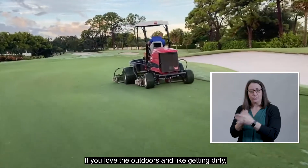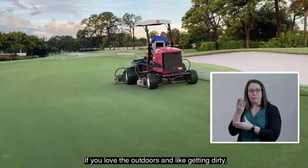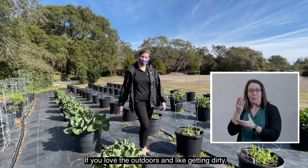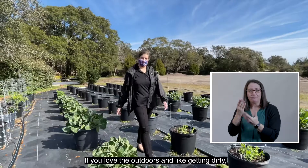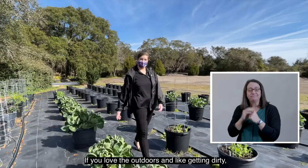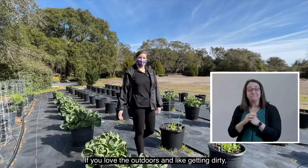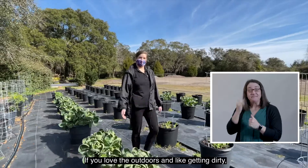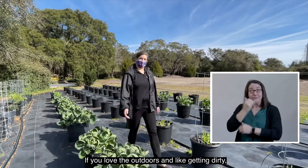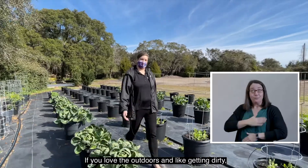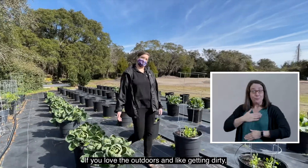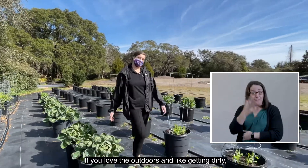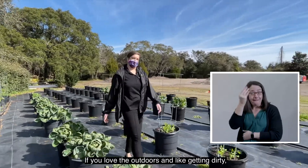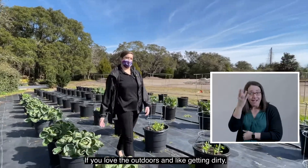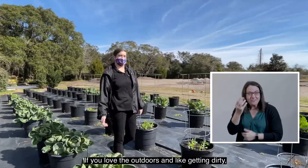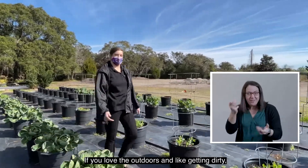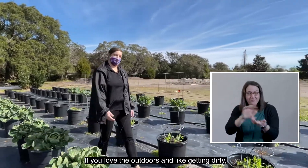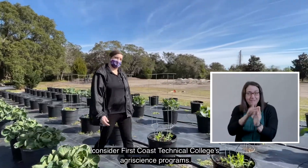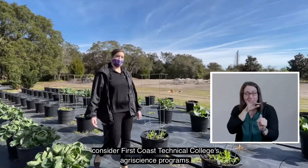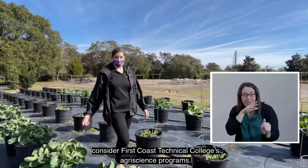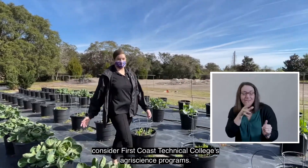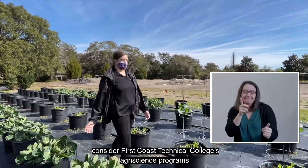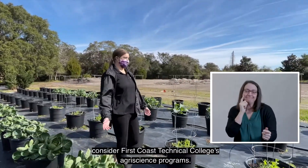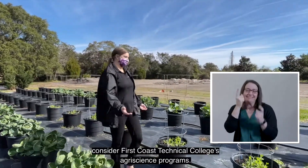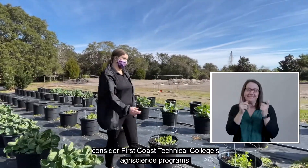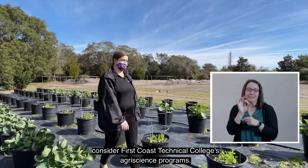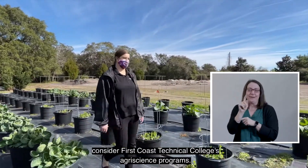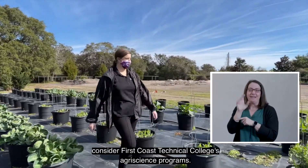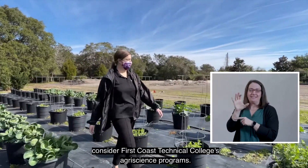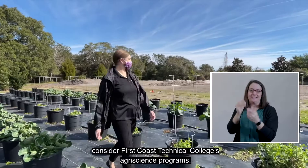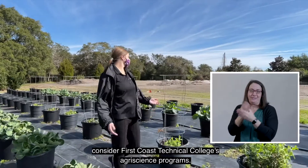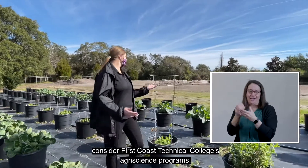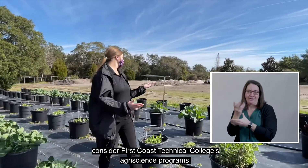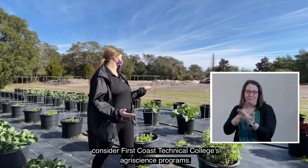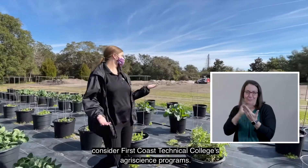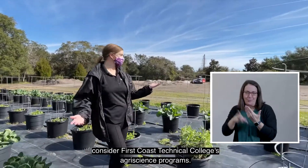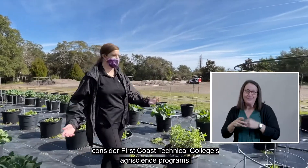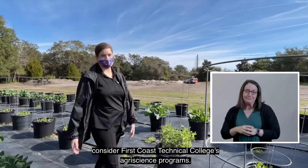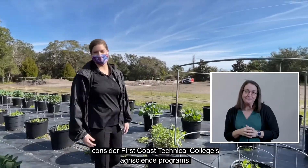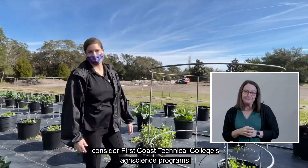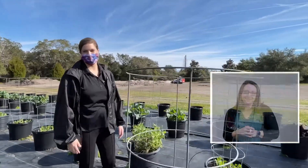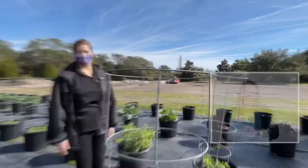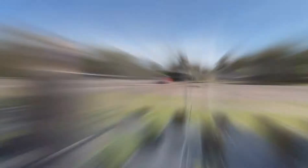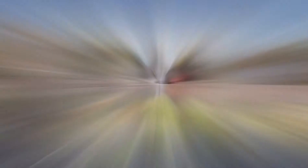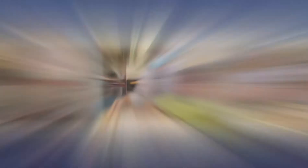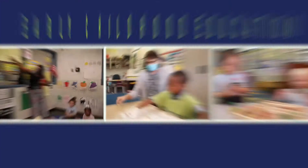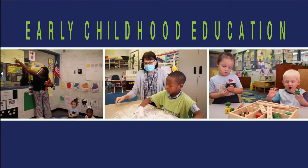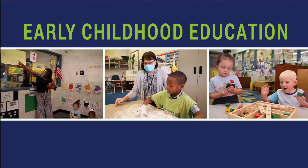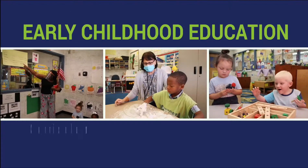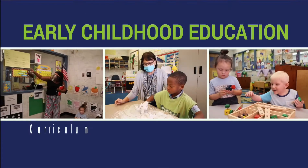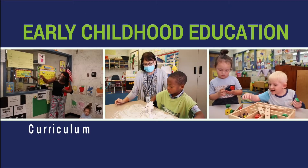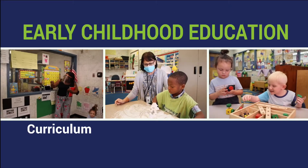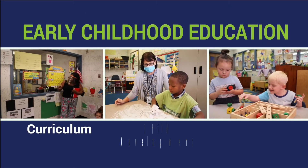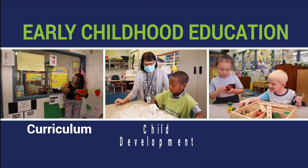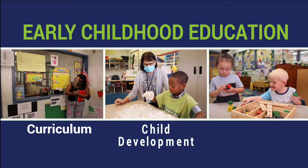plants. If you love the outdoors and like getting dirty, consider First Coast Technical College's agri-science programs.